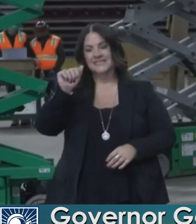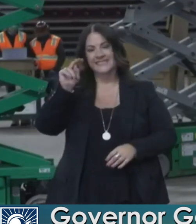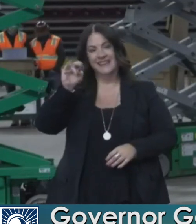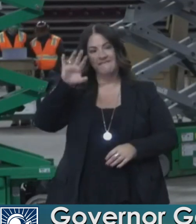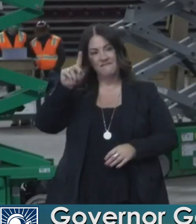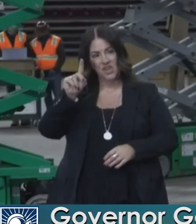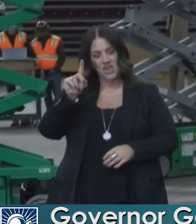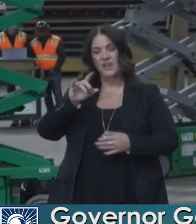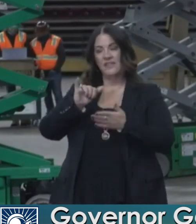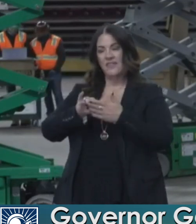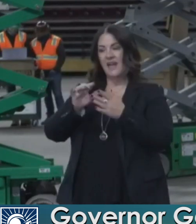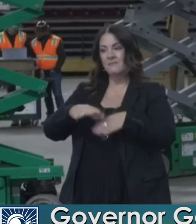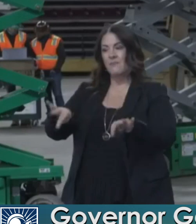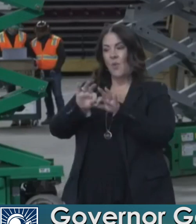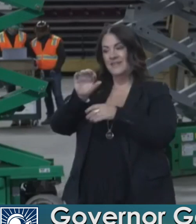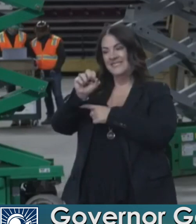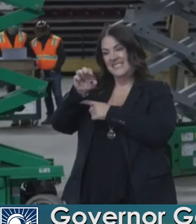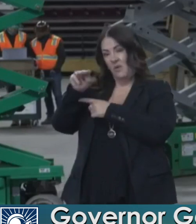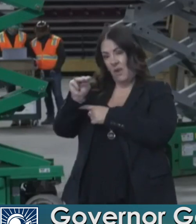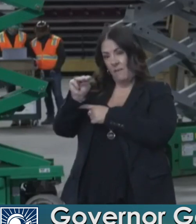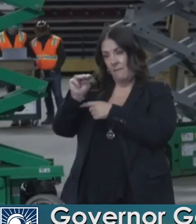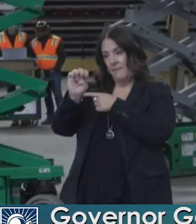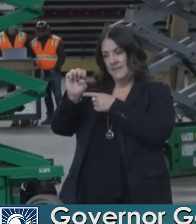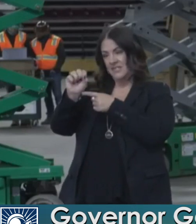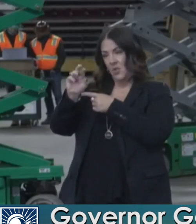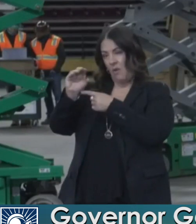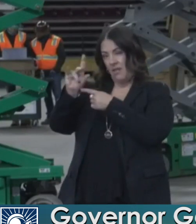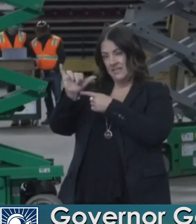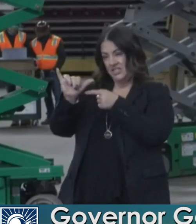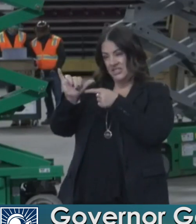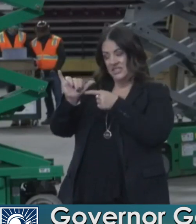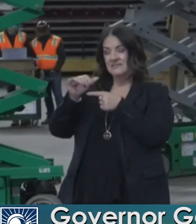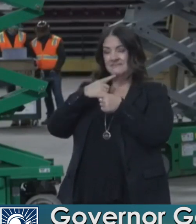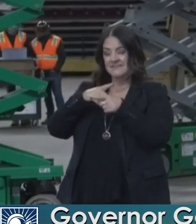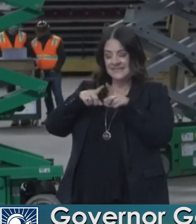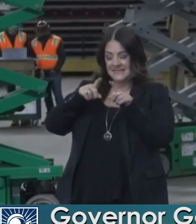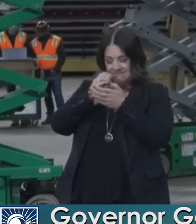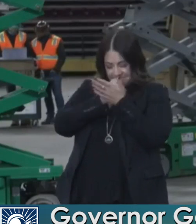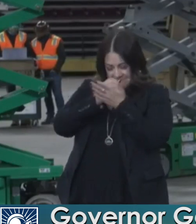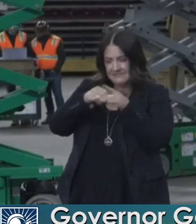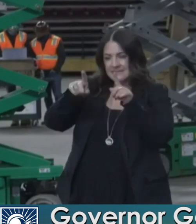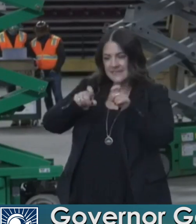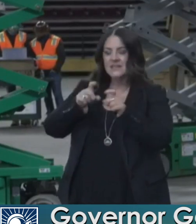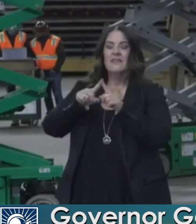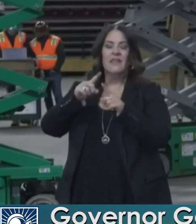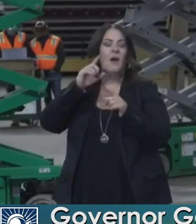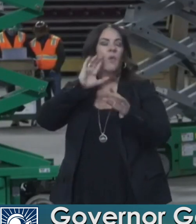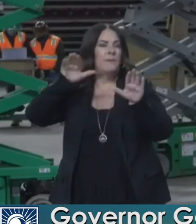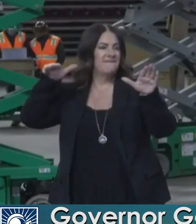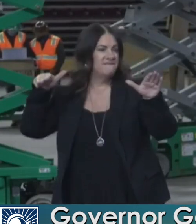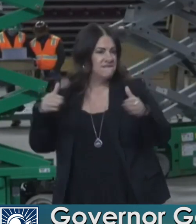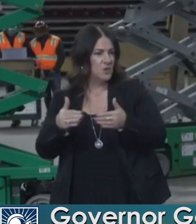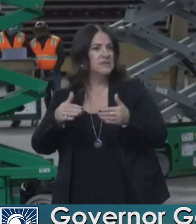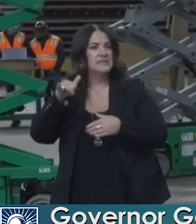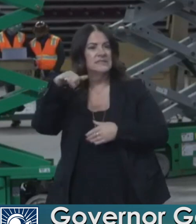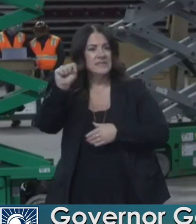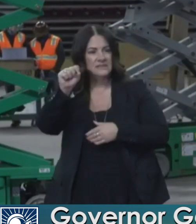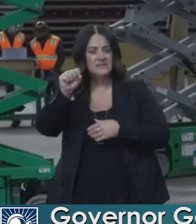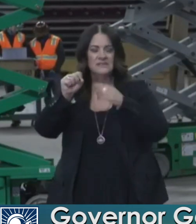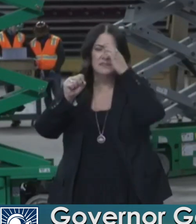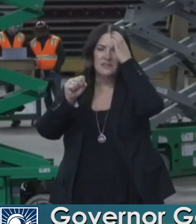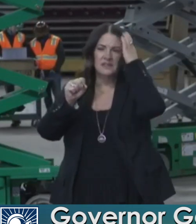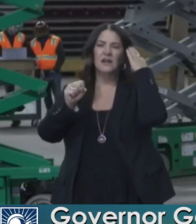serology test that will be done. This will be ultimately determinative. It will be probably the biggest area of focus in terms